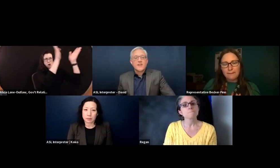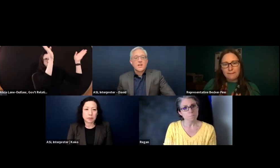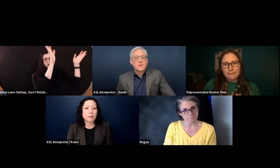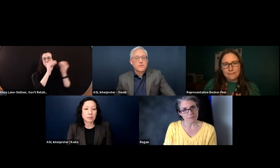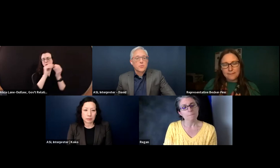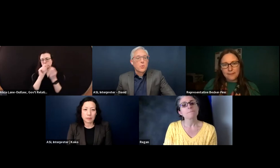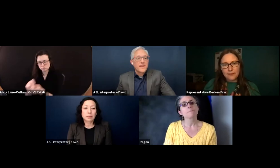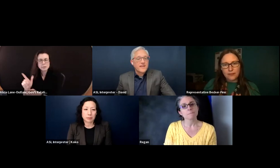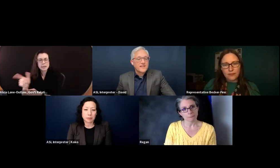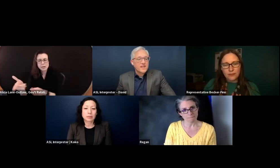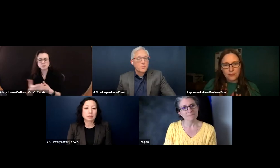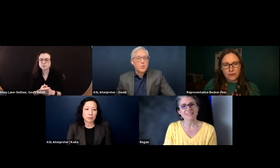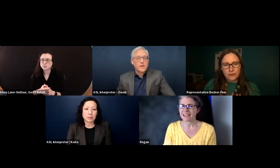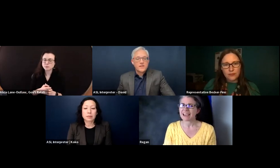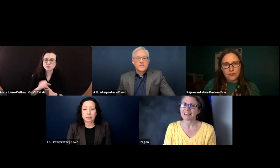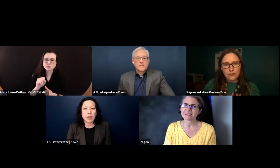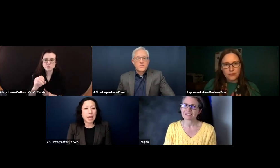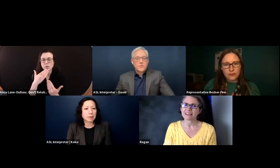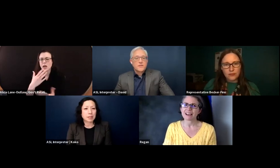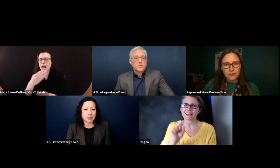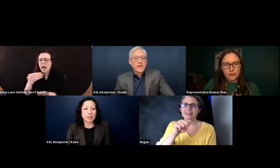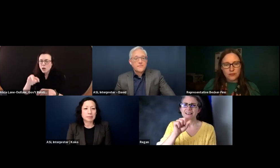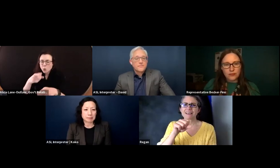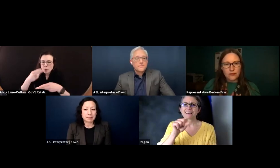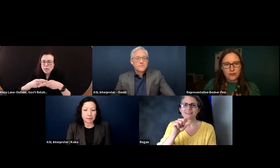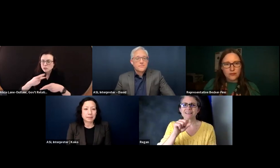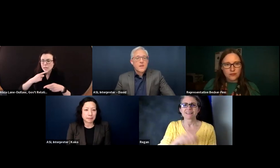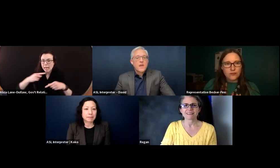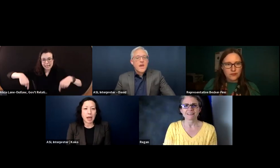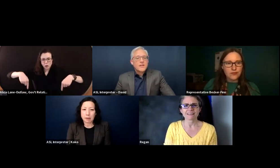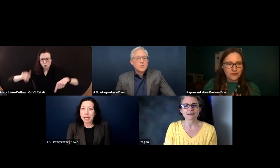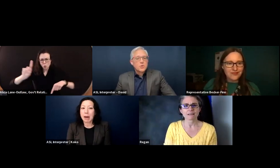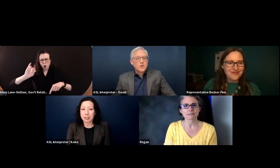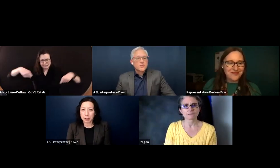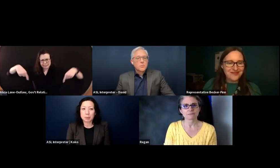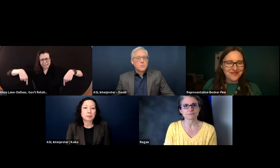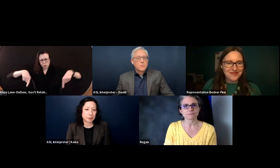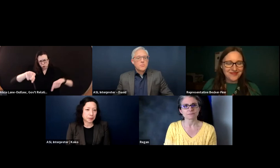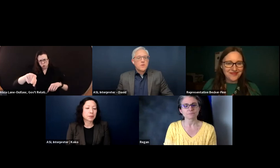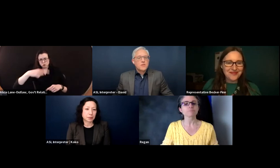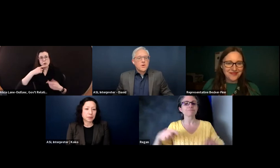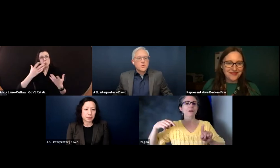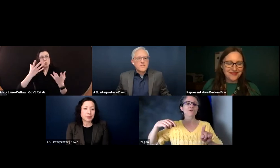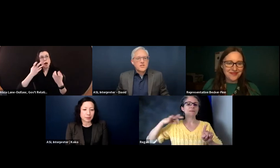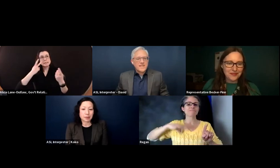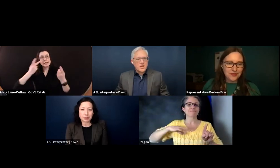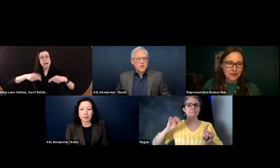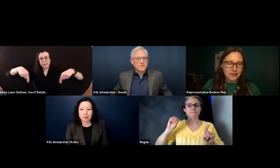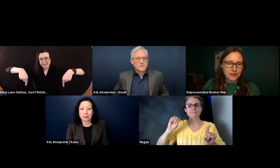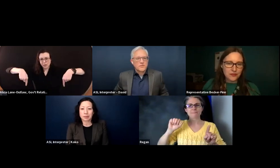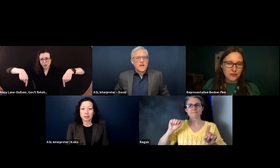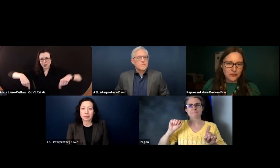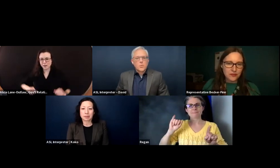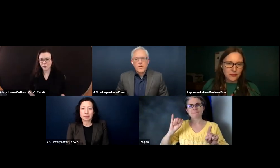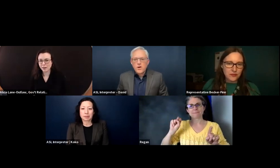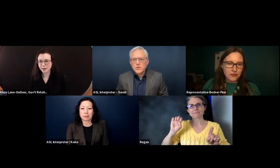use that document for rulemaking at a later point. So that would be great. And I'd be happy to. And you also mentioned here